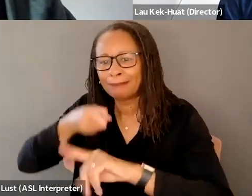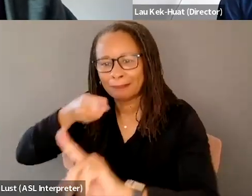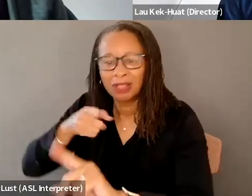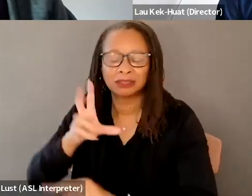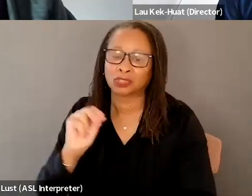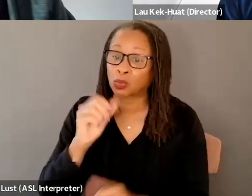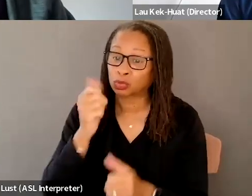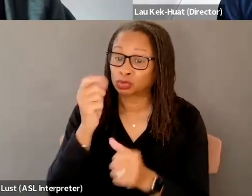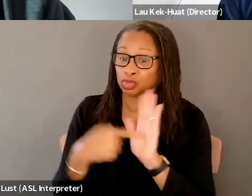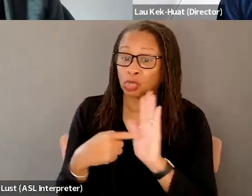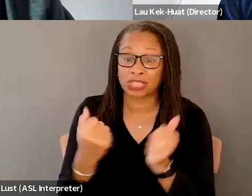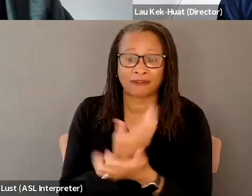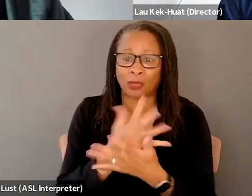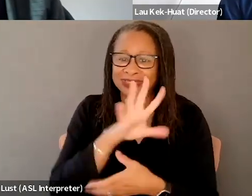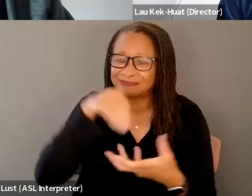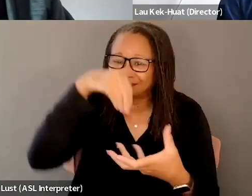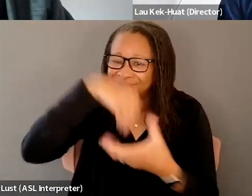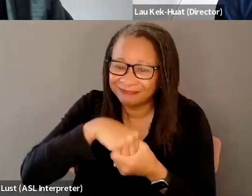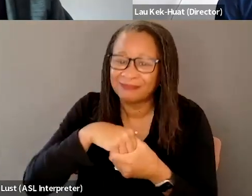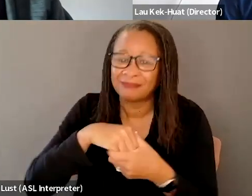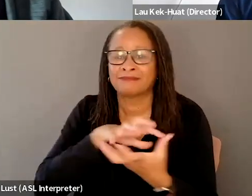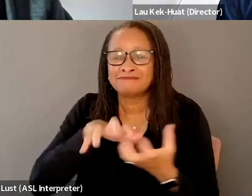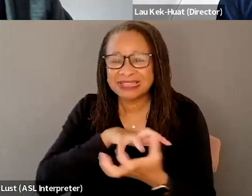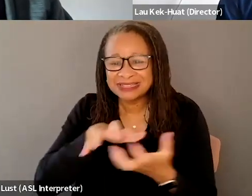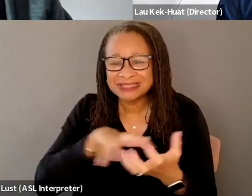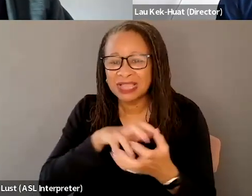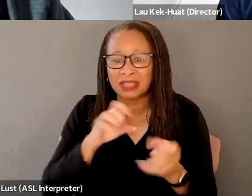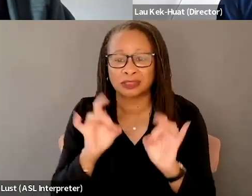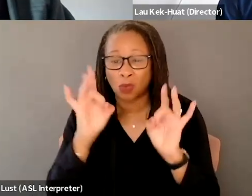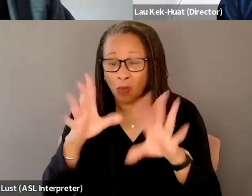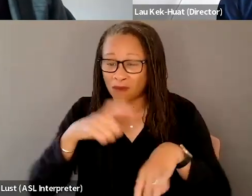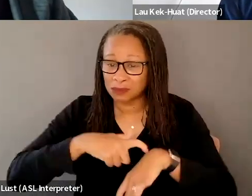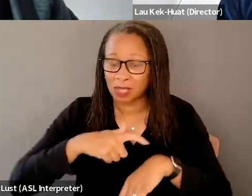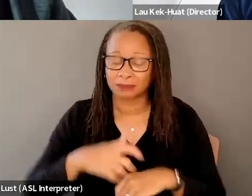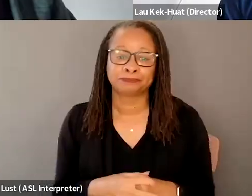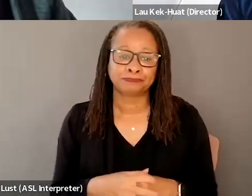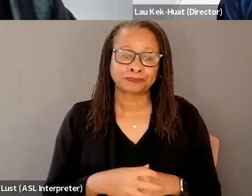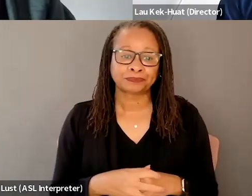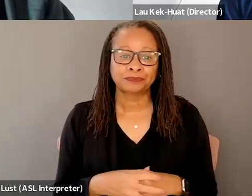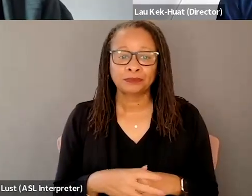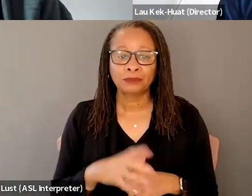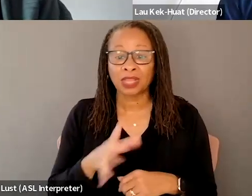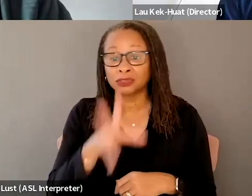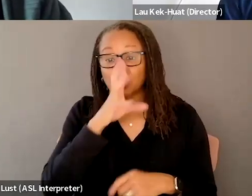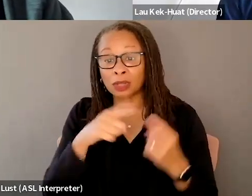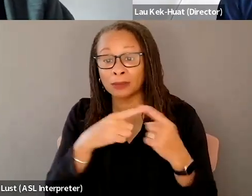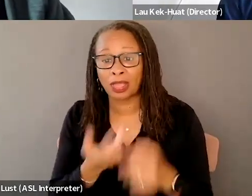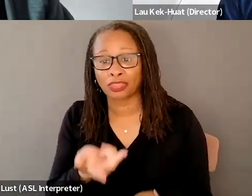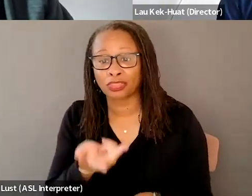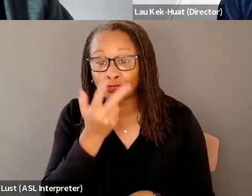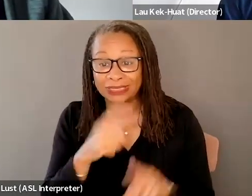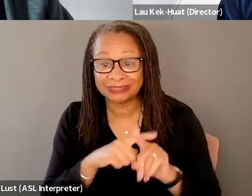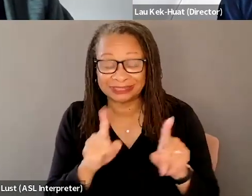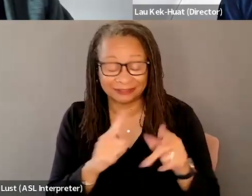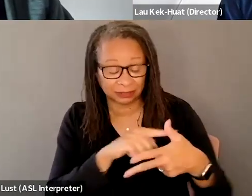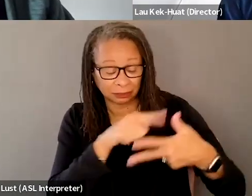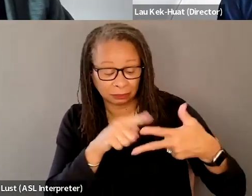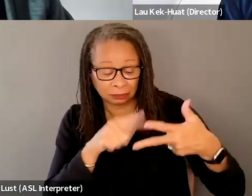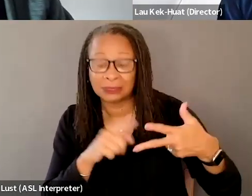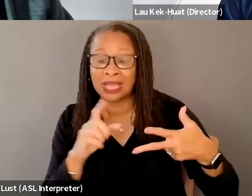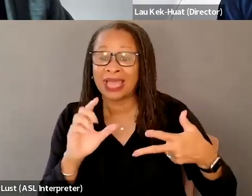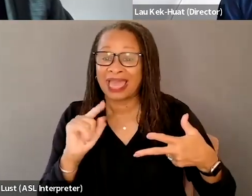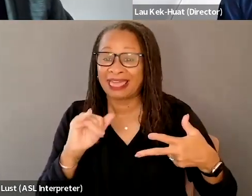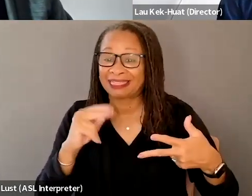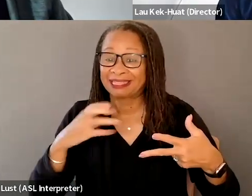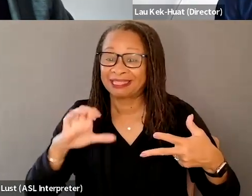was tangled up in this terrible time. Now, you spoke of three ethnic groups in